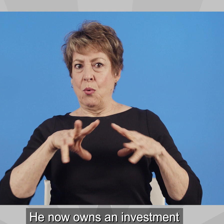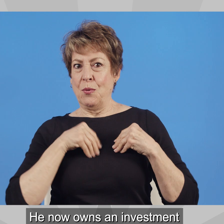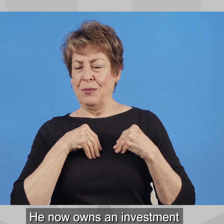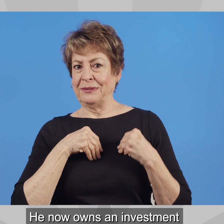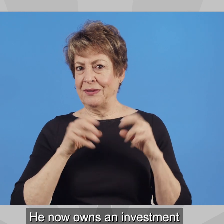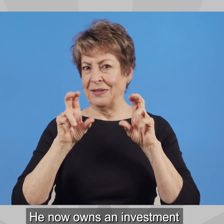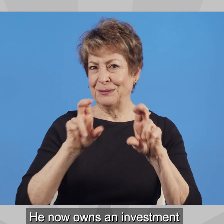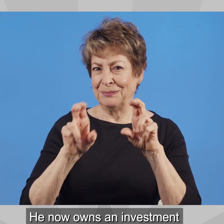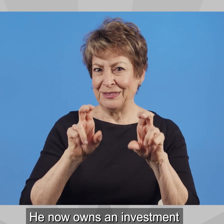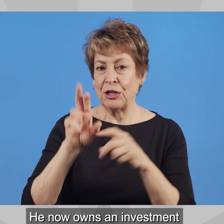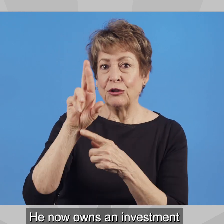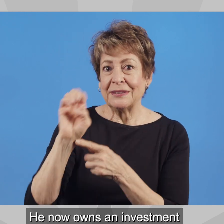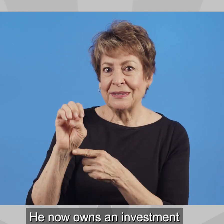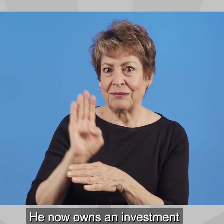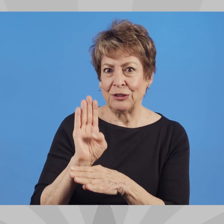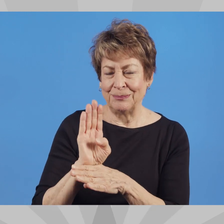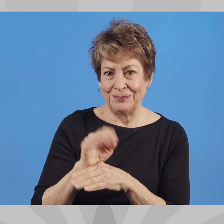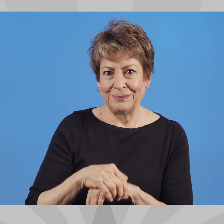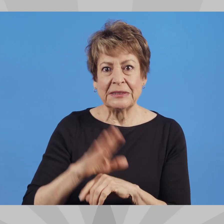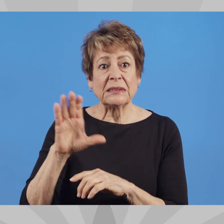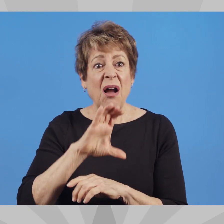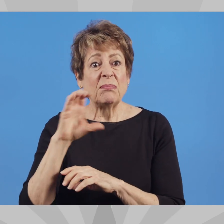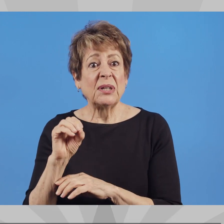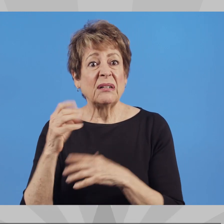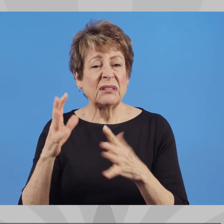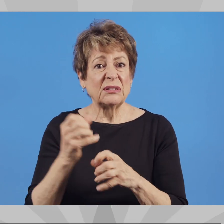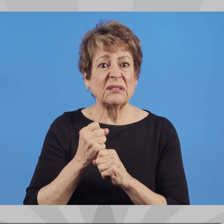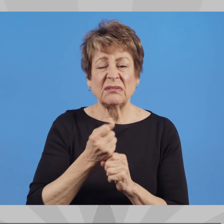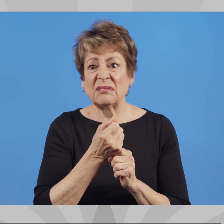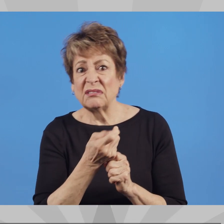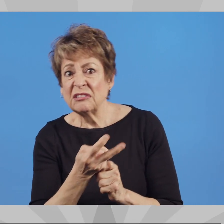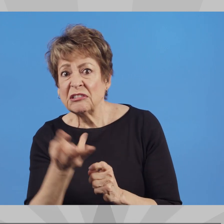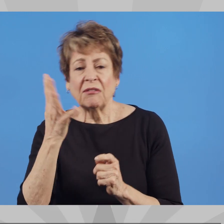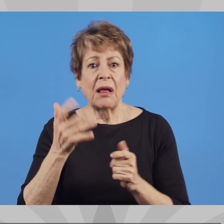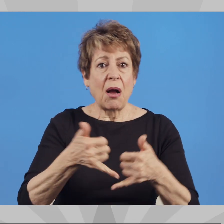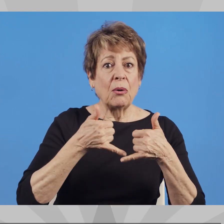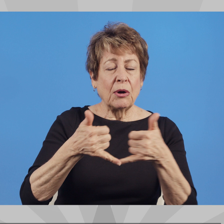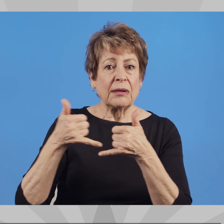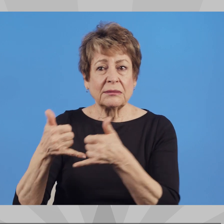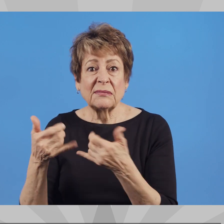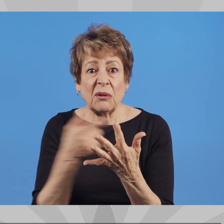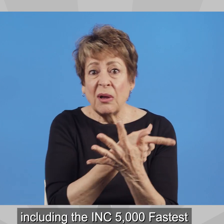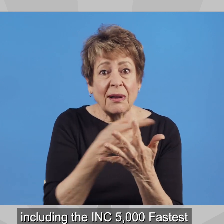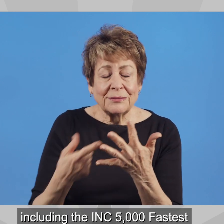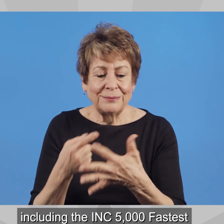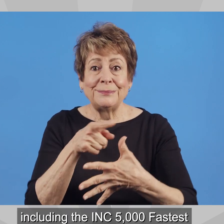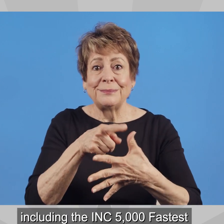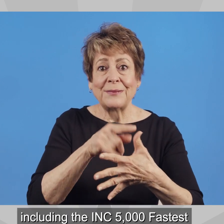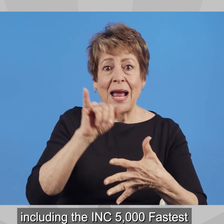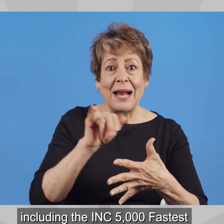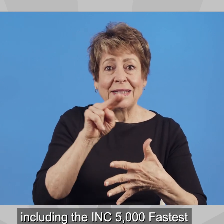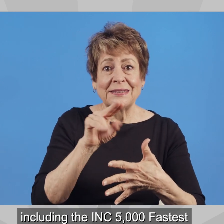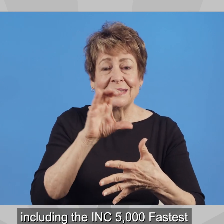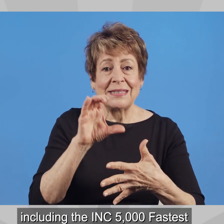He now owns an investment real estate firm. His company has received several awards, including